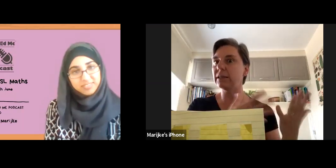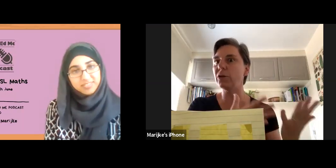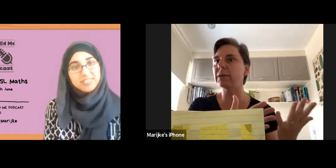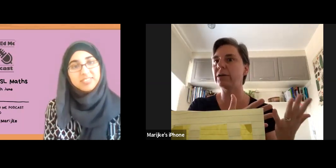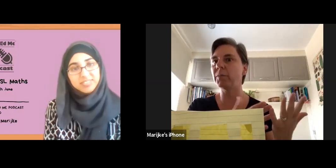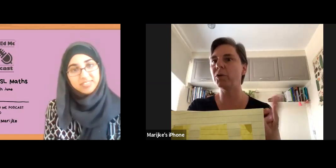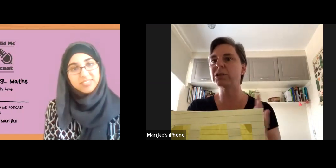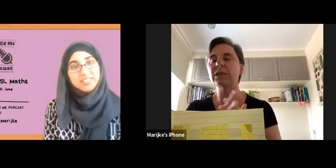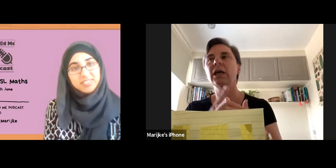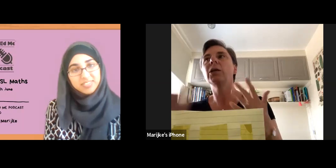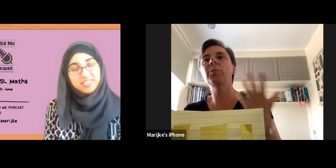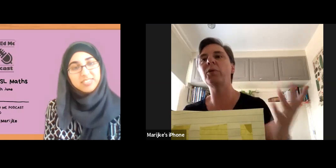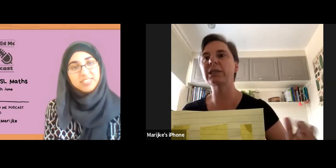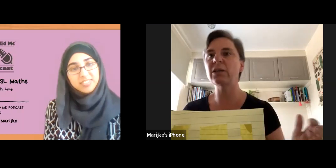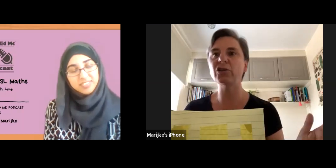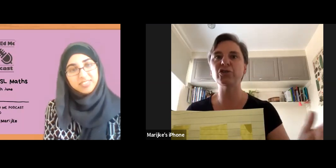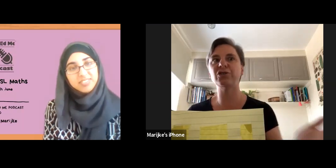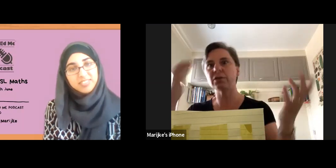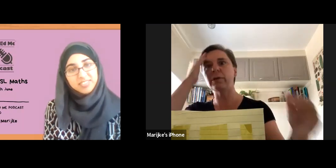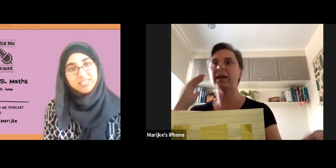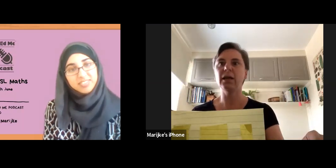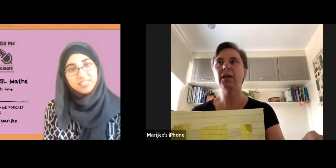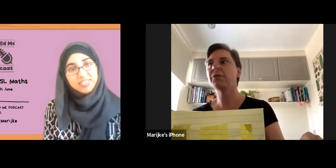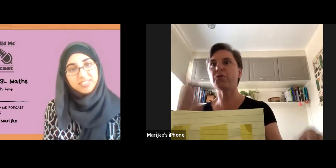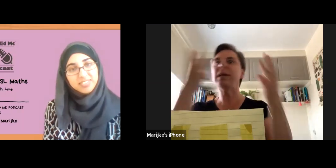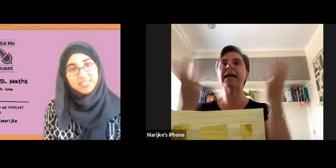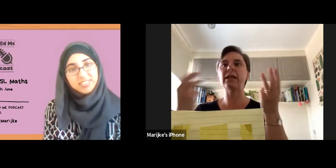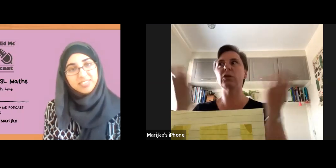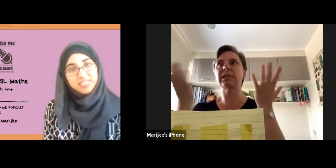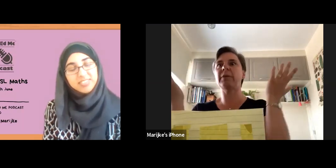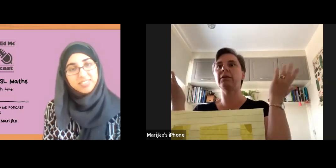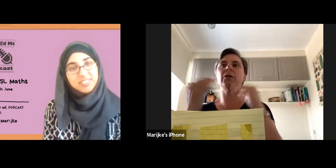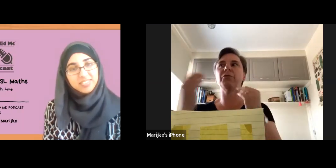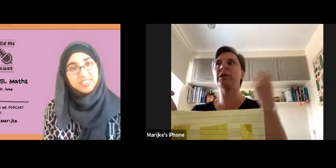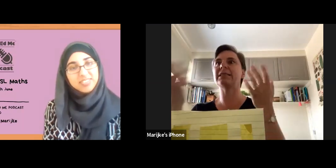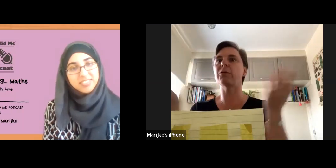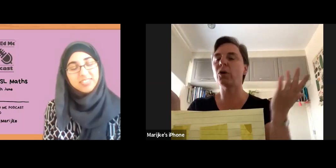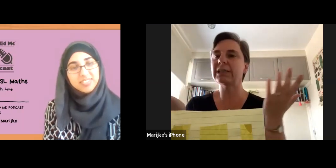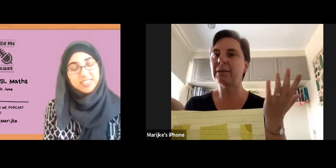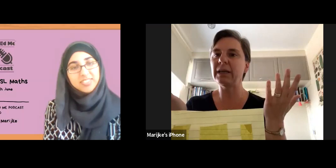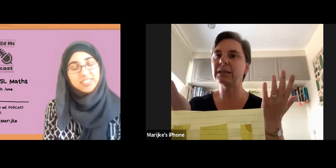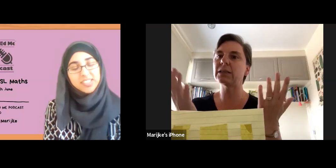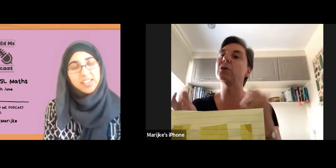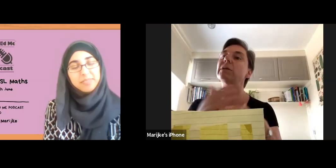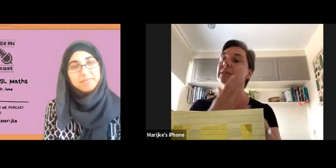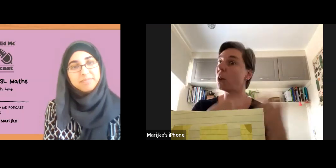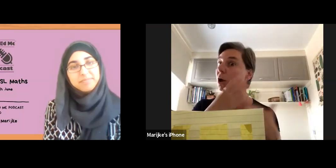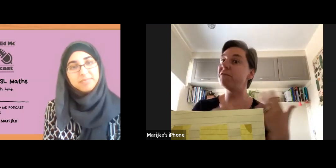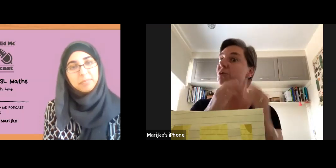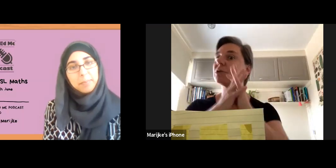learning about number bonds, because number bonds is not just, okay, 310, what does that mean? You know, 37, what does that mean? So there's a lot of visual stuff